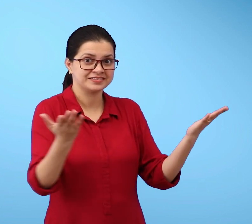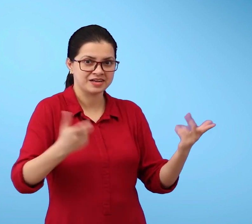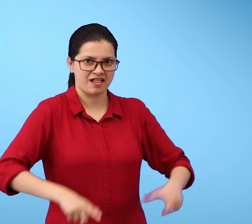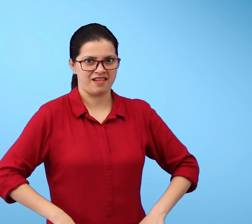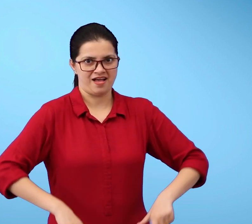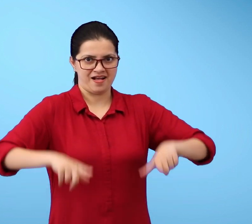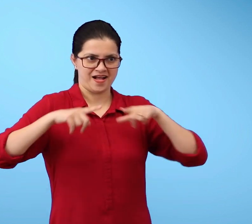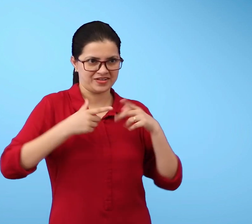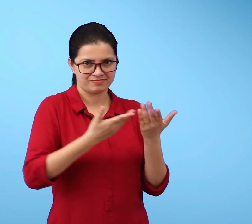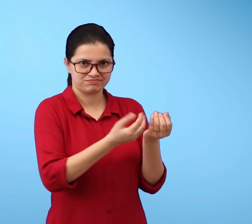suffering